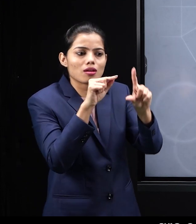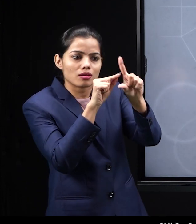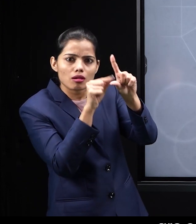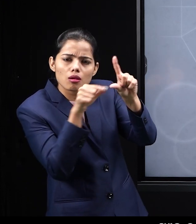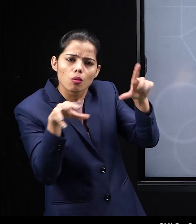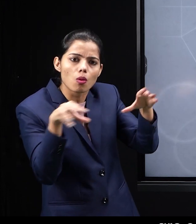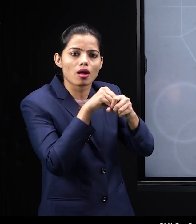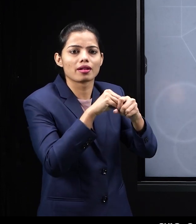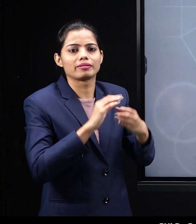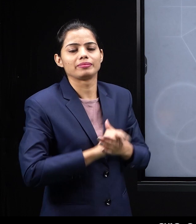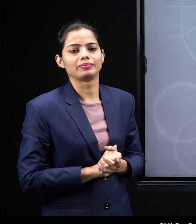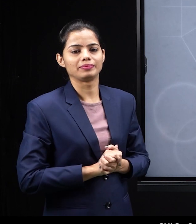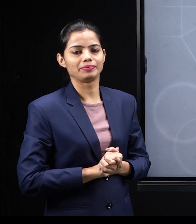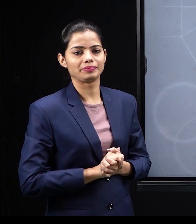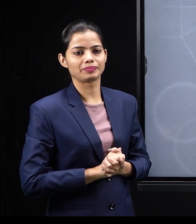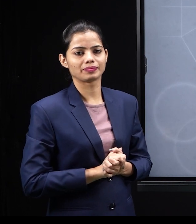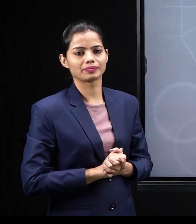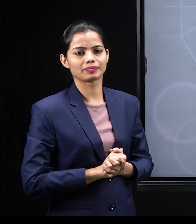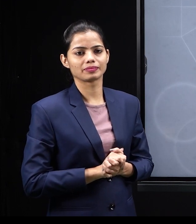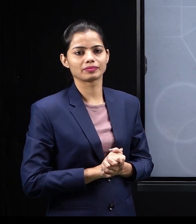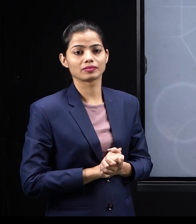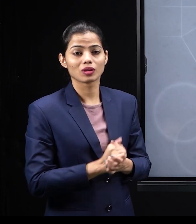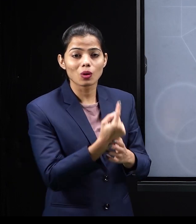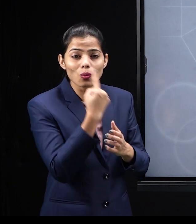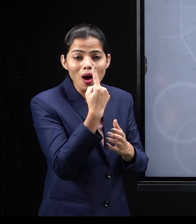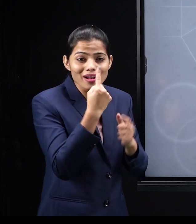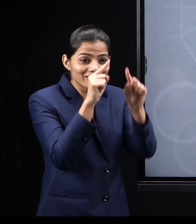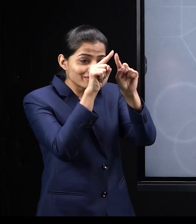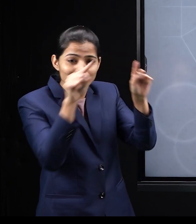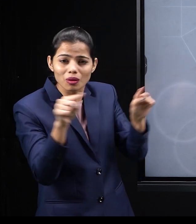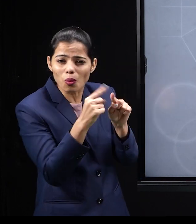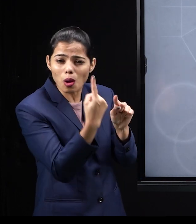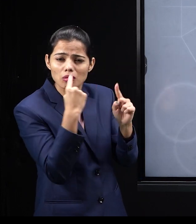the corresponding sides and the included angle of the other triangle.